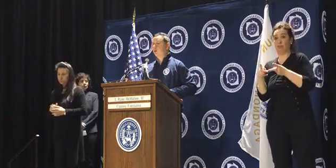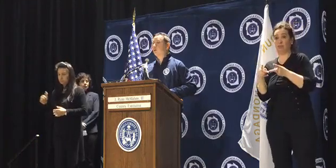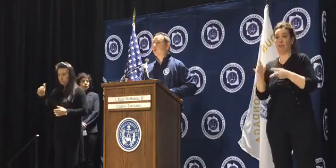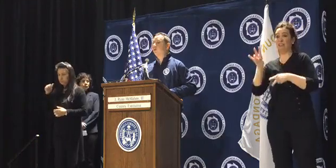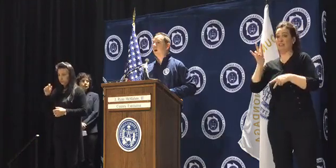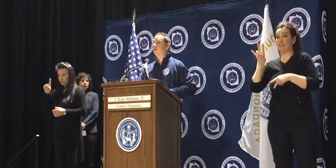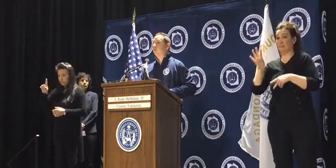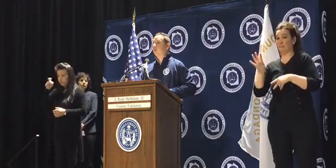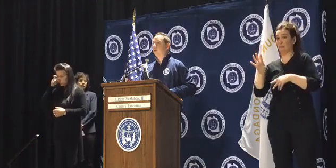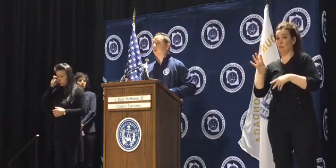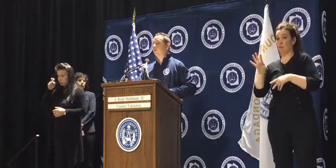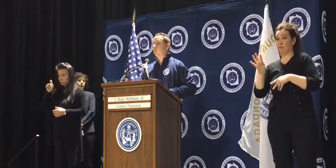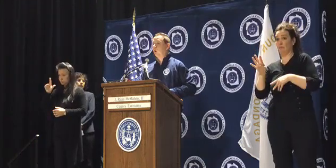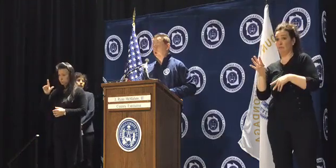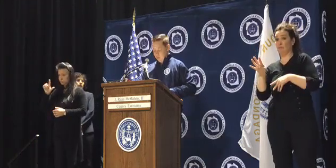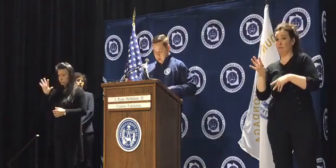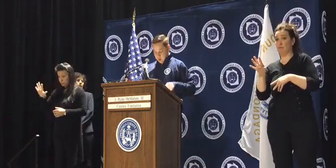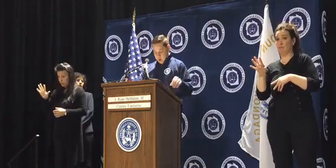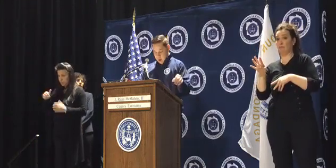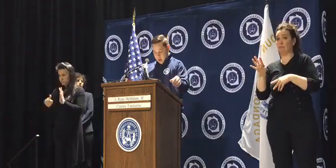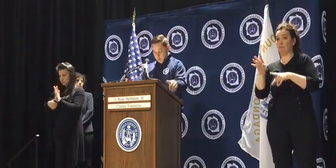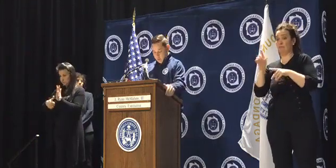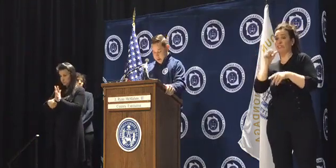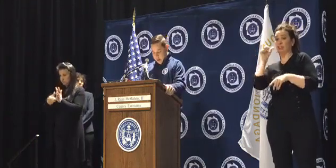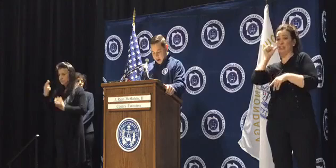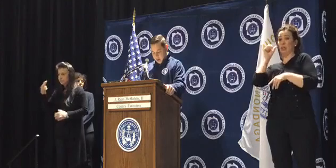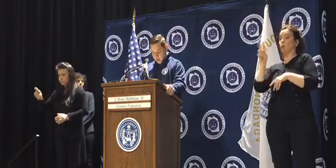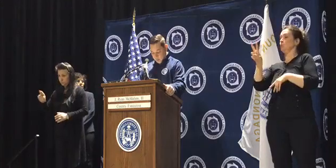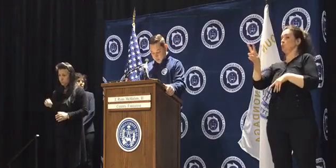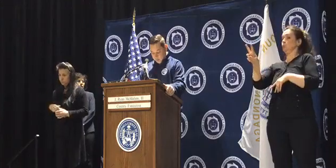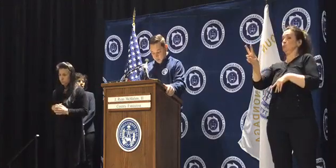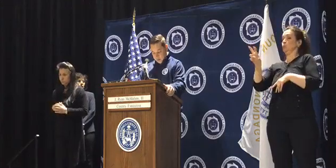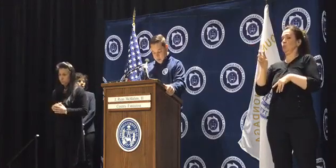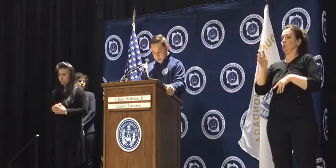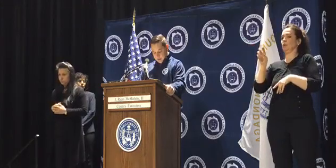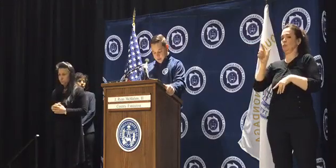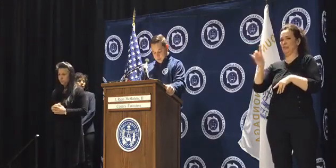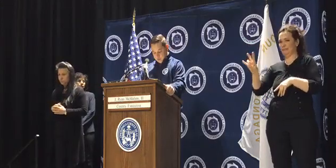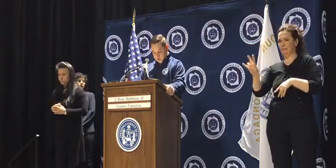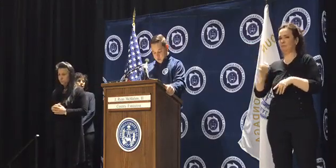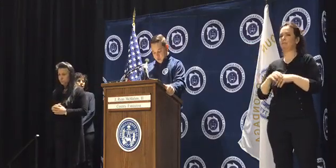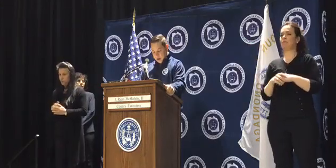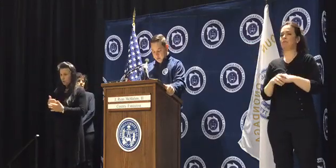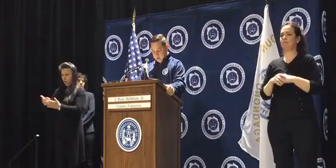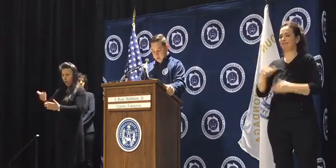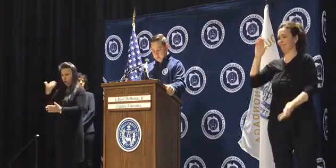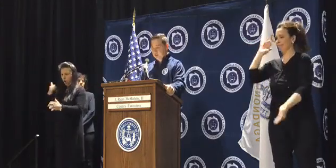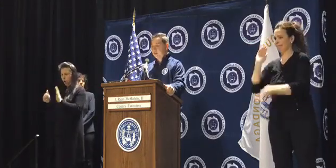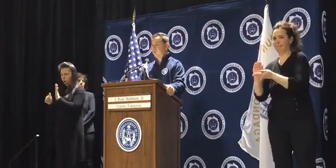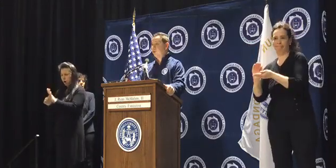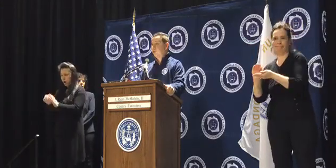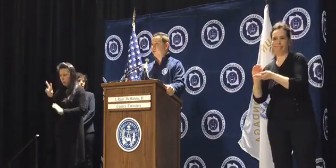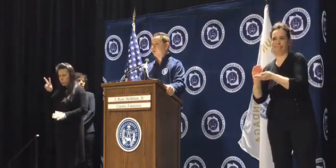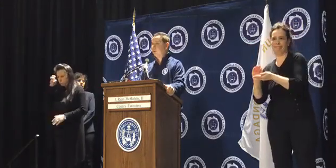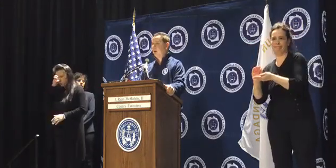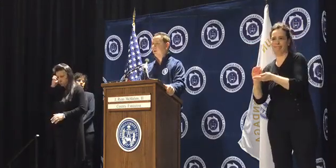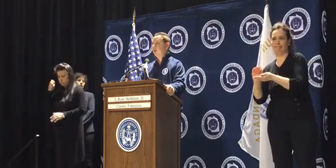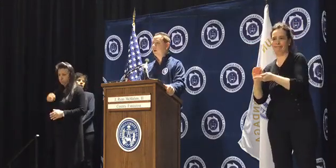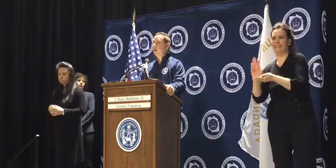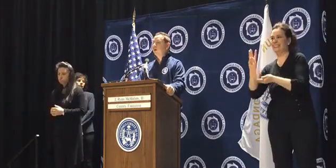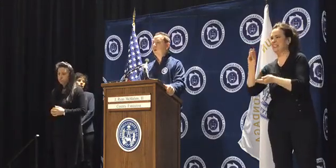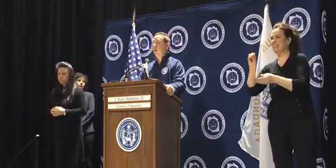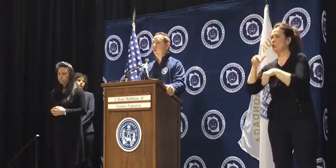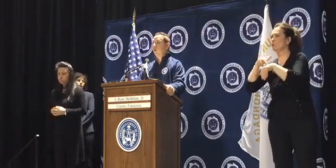from 227 from the day before. And right now at 2 o'clock, we had 60 referrals